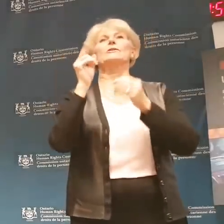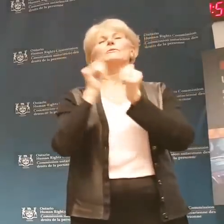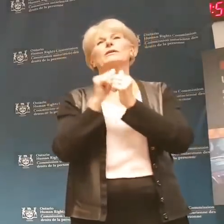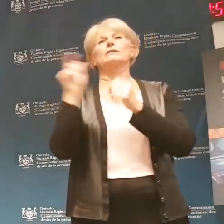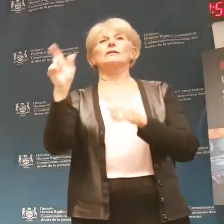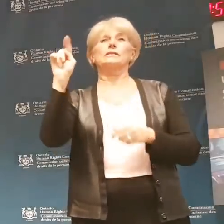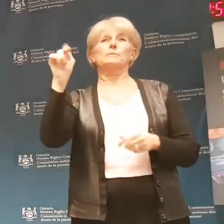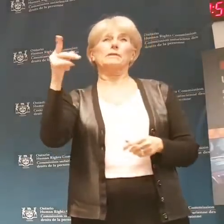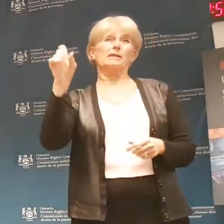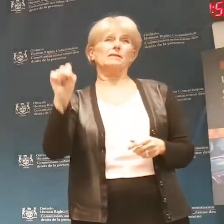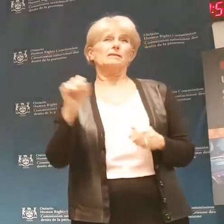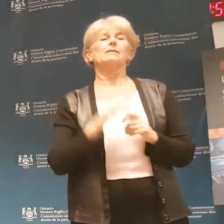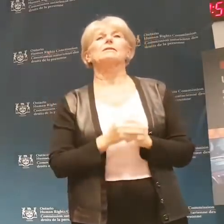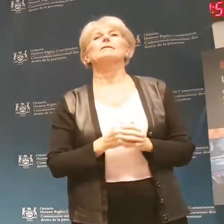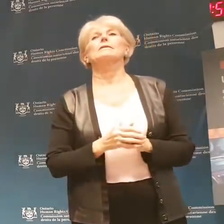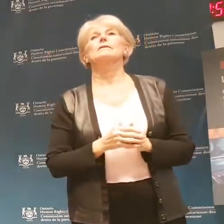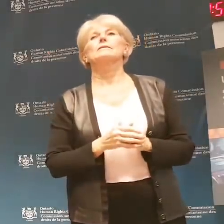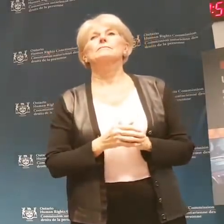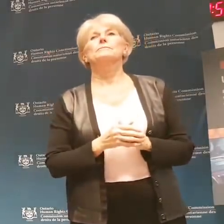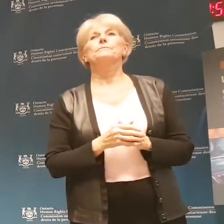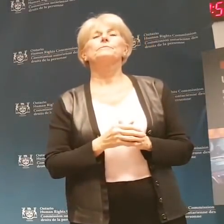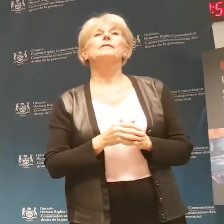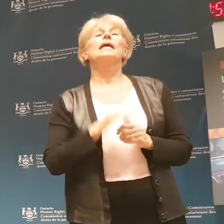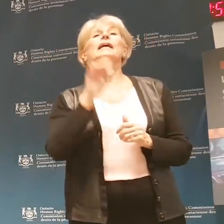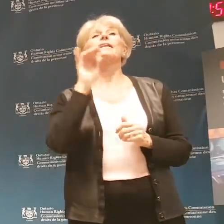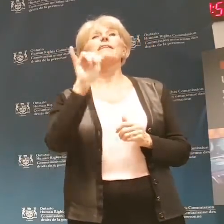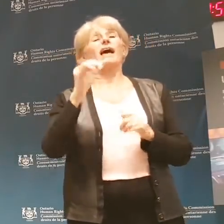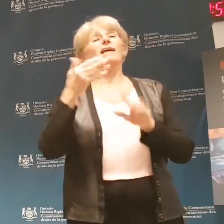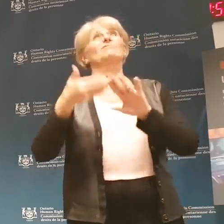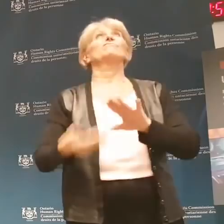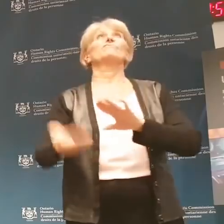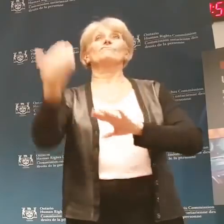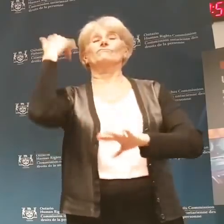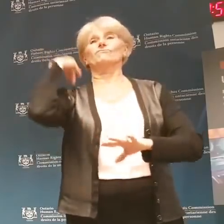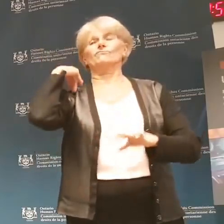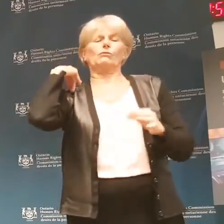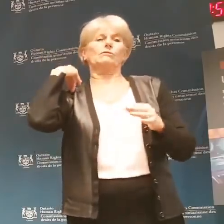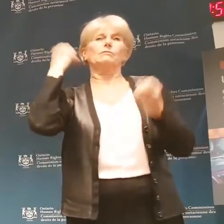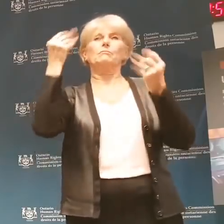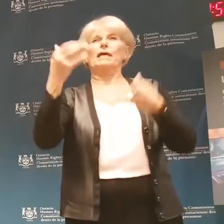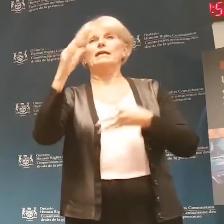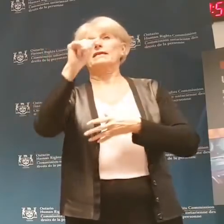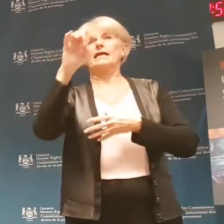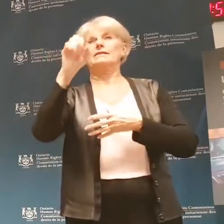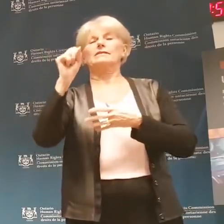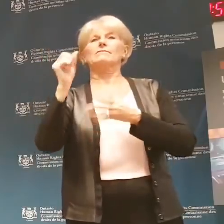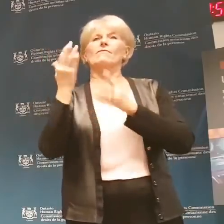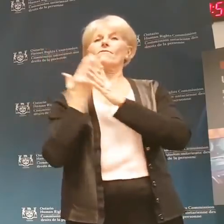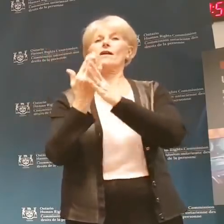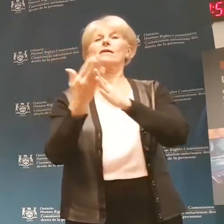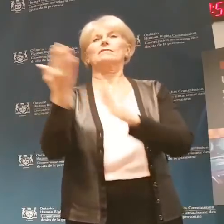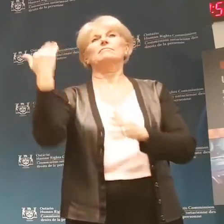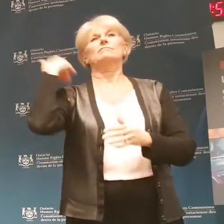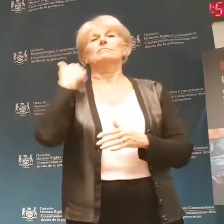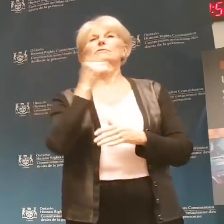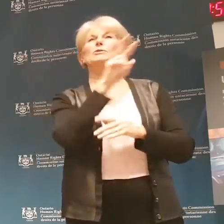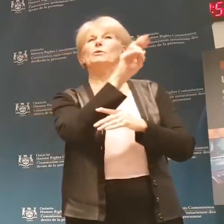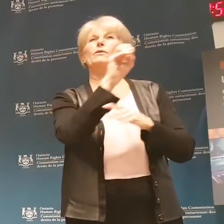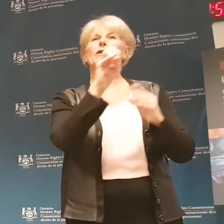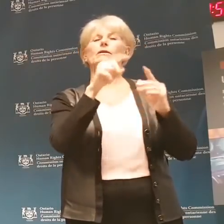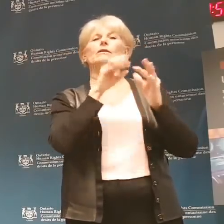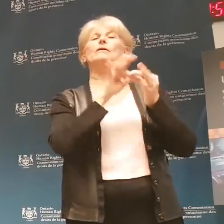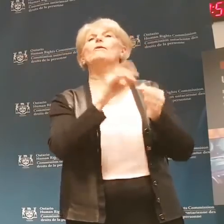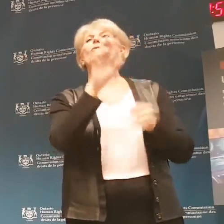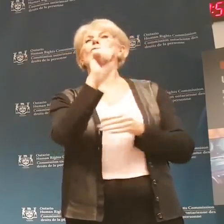Toronto Police Service. And that dates back to a number of cases that were filed in the 2000s related to